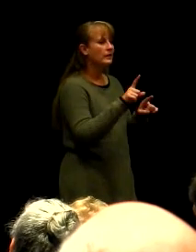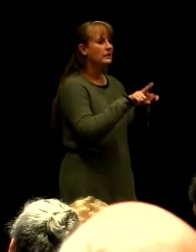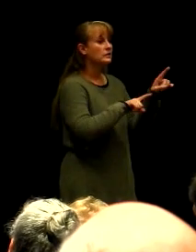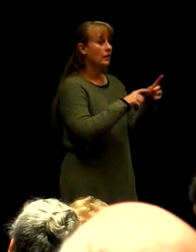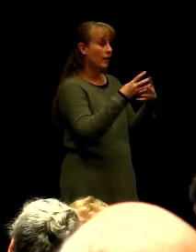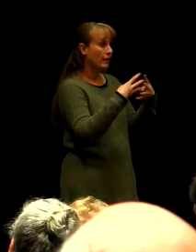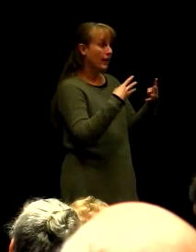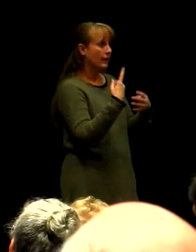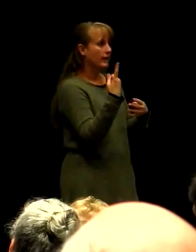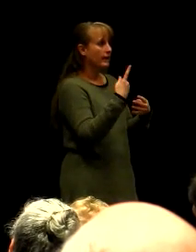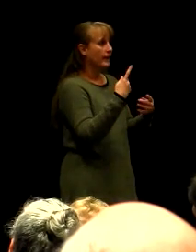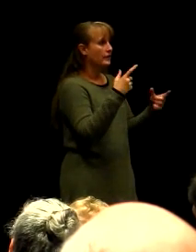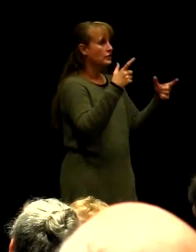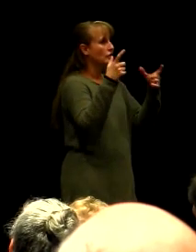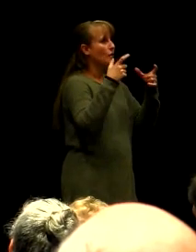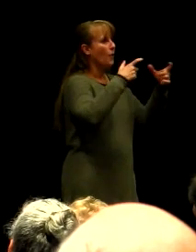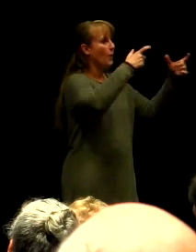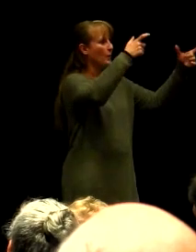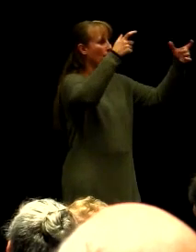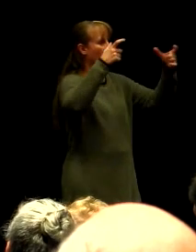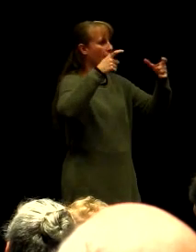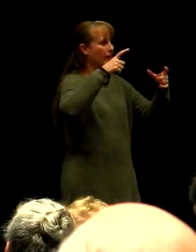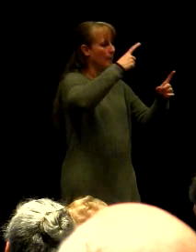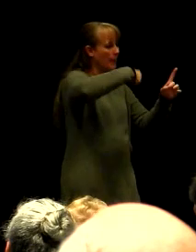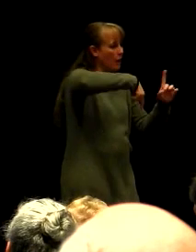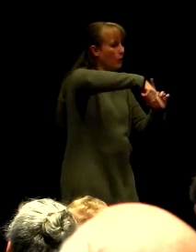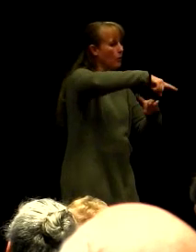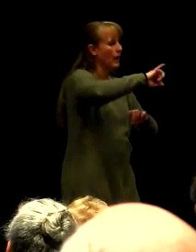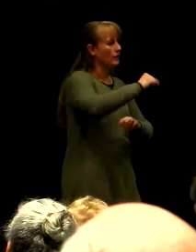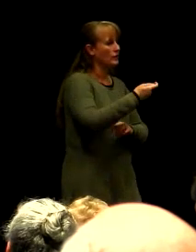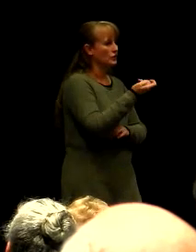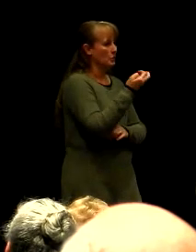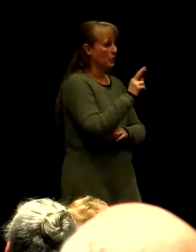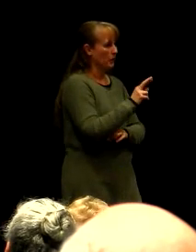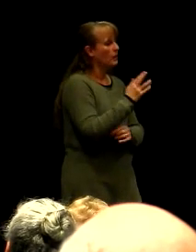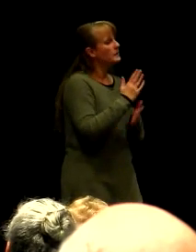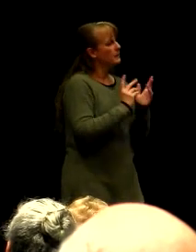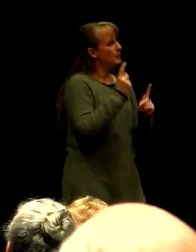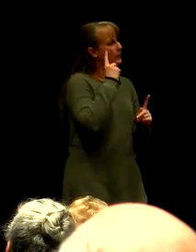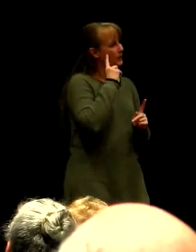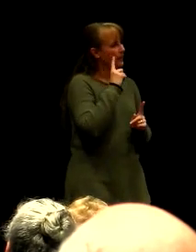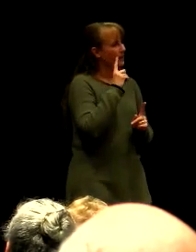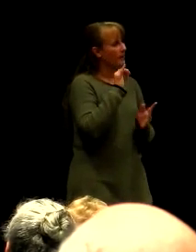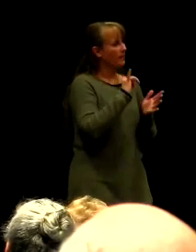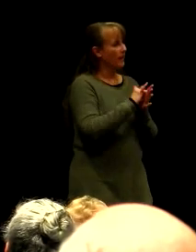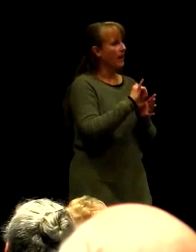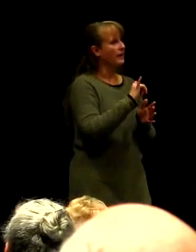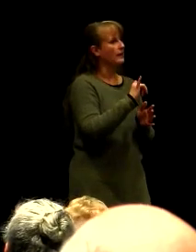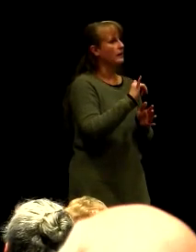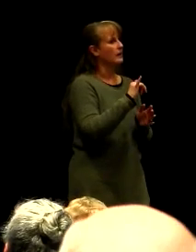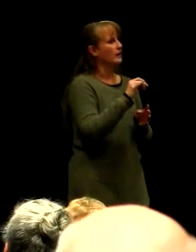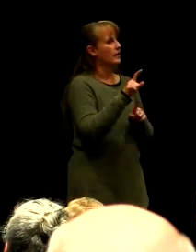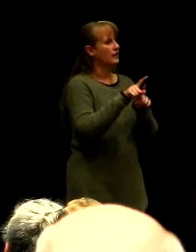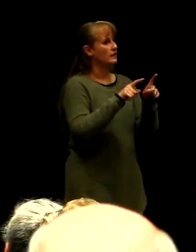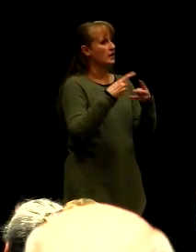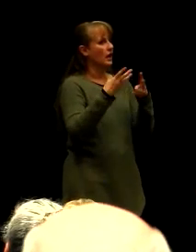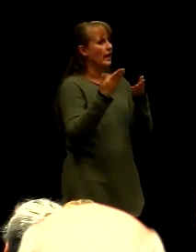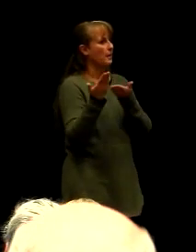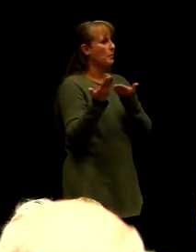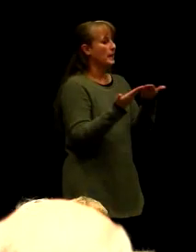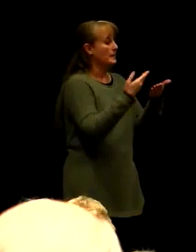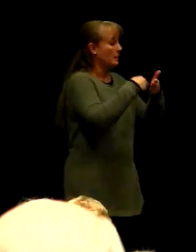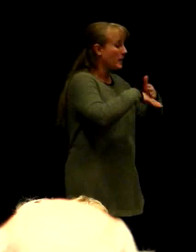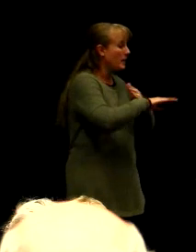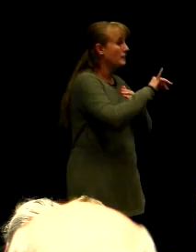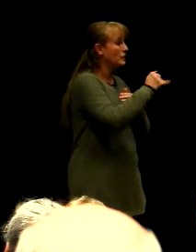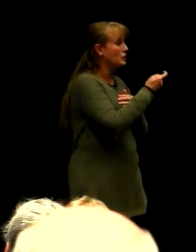is just orbiting around Jupiter. So some people mistakenly think that the Stargate takes Bowman into Jupiter, but that's not the